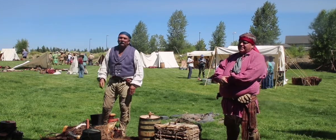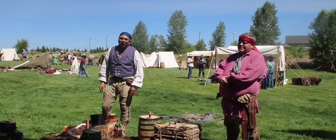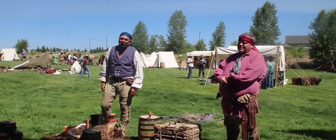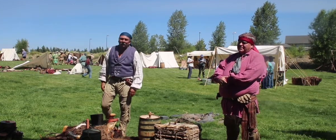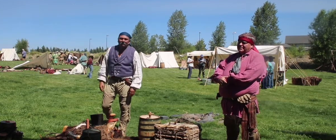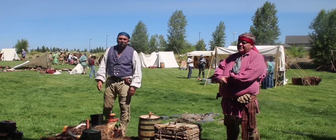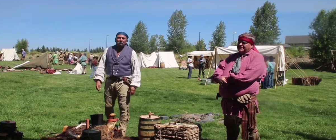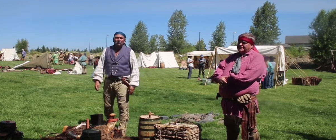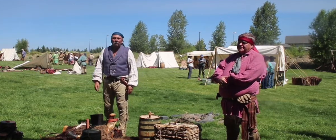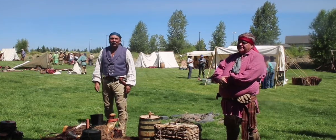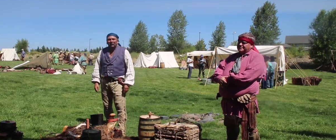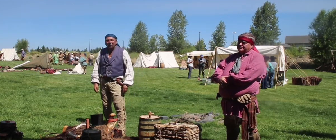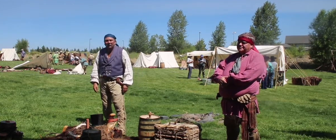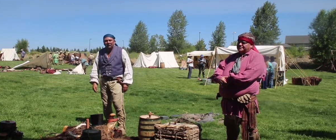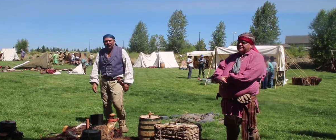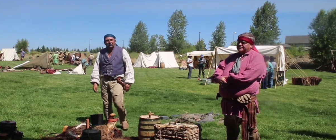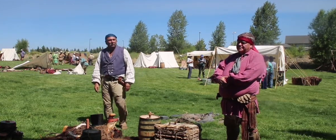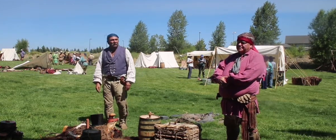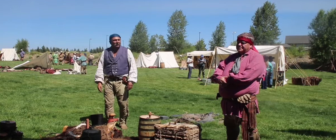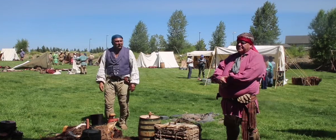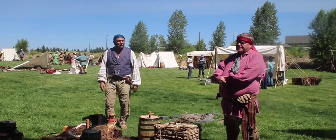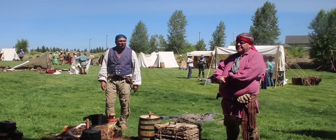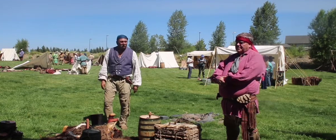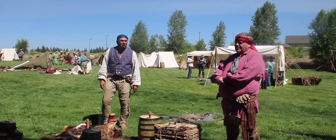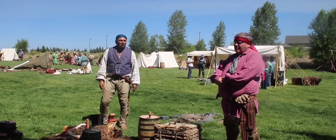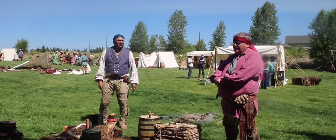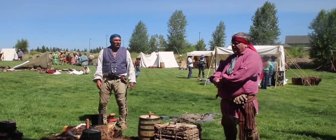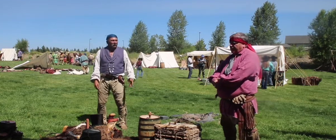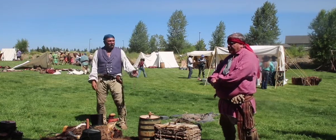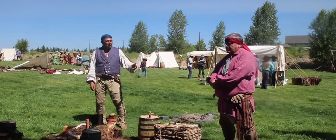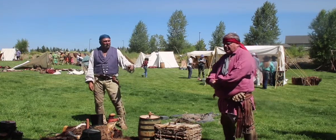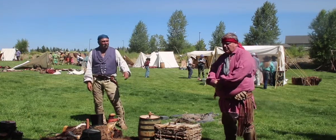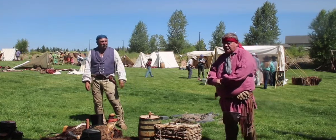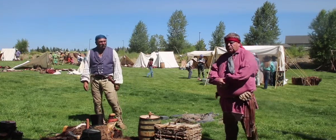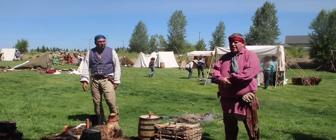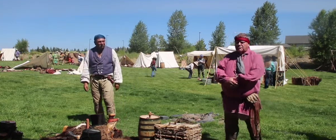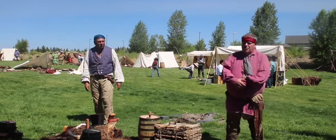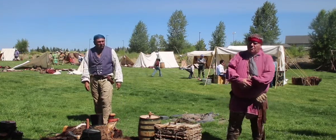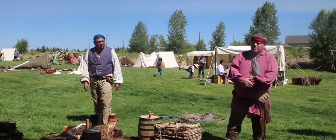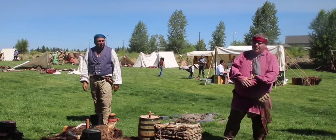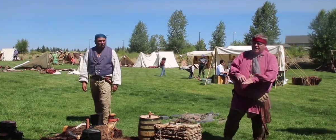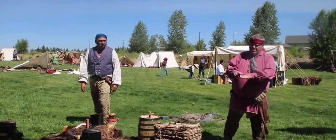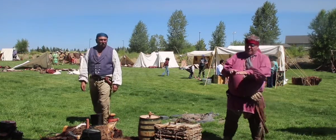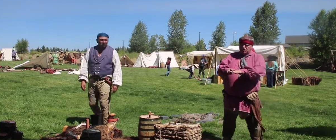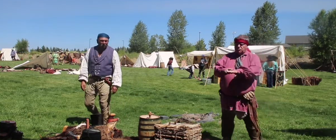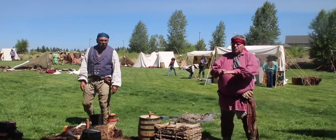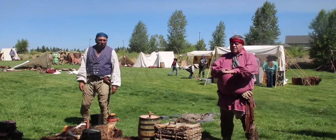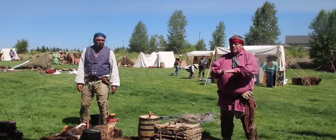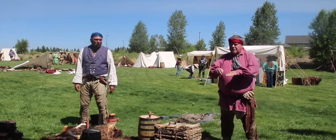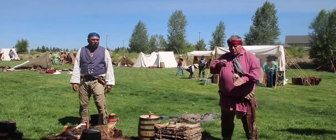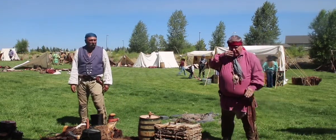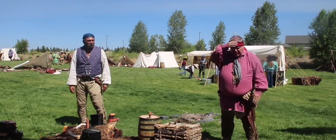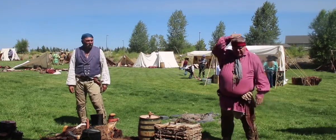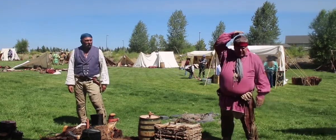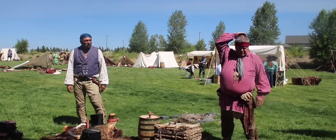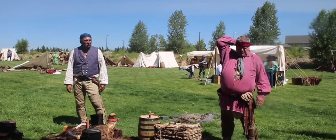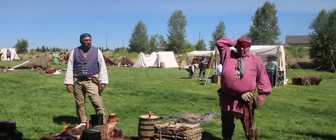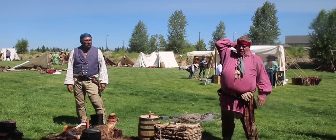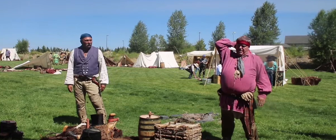Mandan Indian. And then the tribes are always fun because you can do this and then go like this. That's the Pawnee.